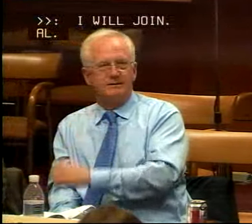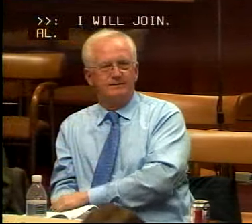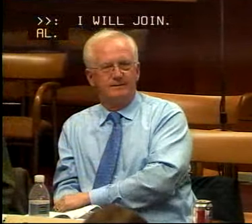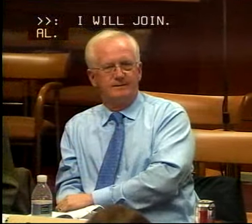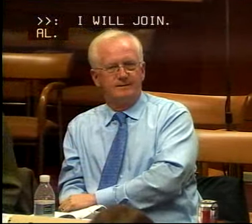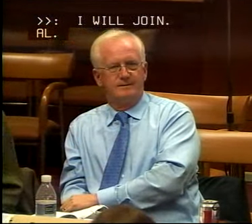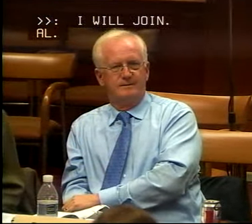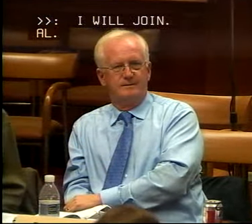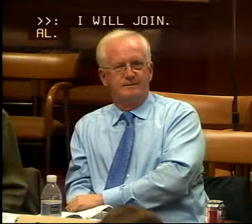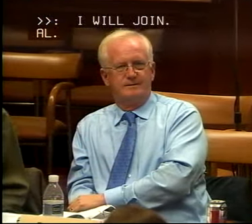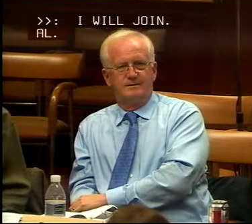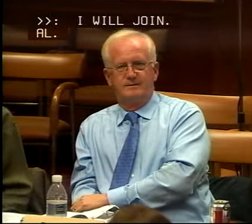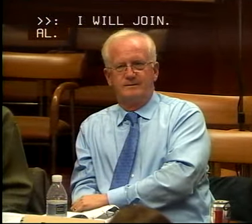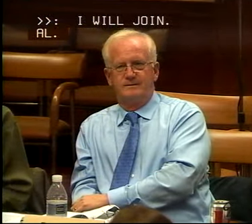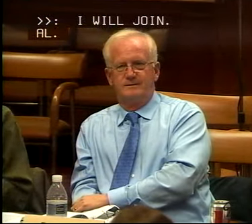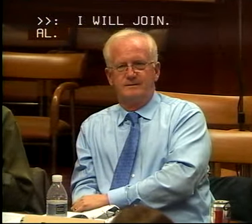I think Matt Gerst will join.